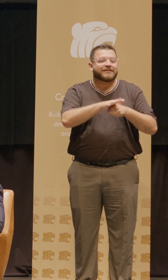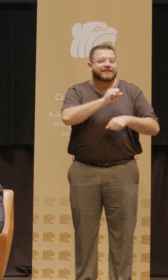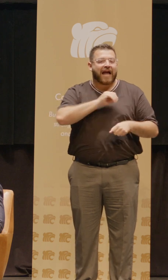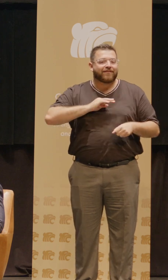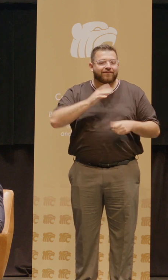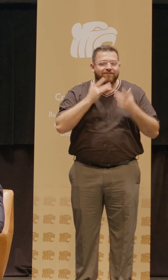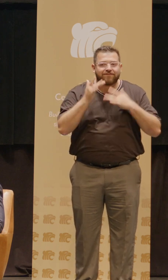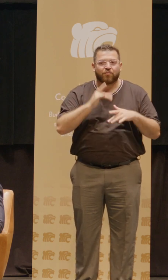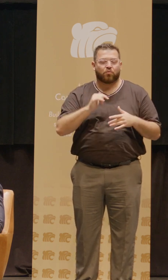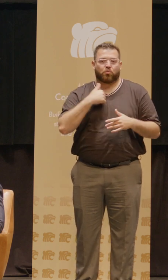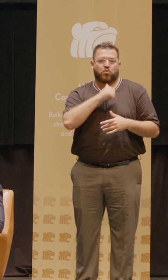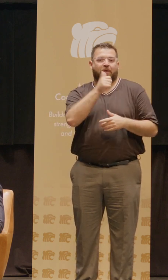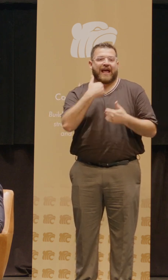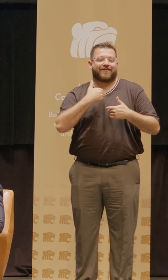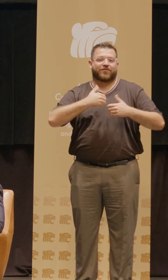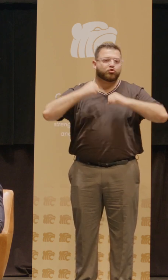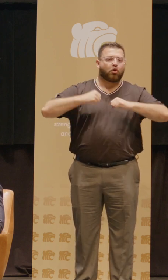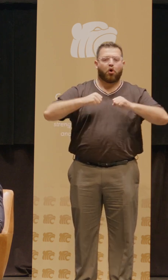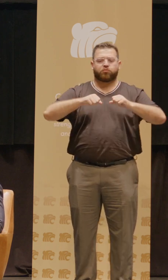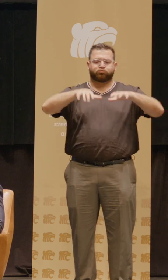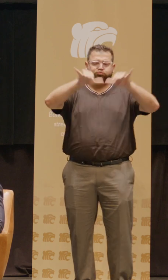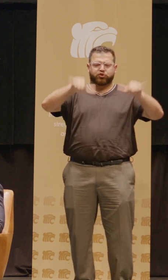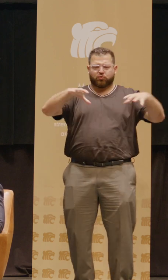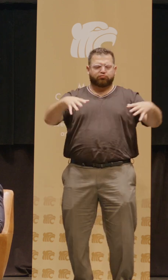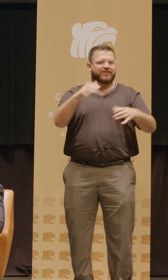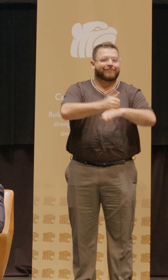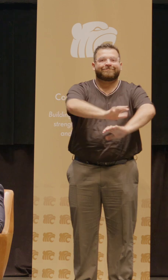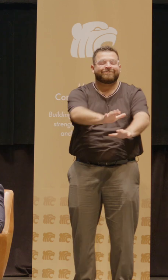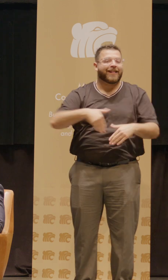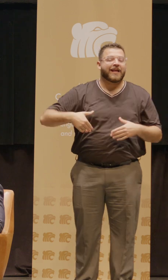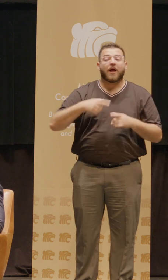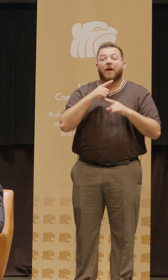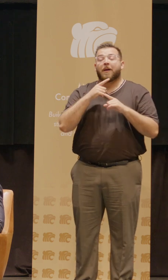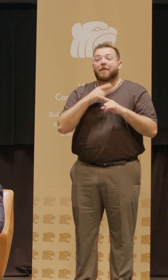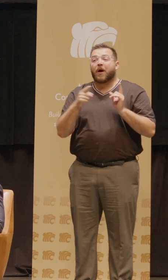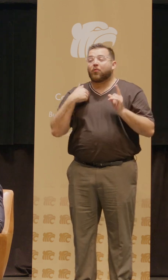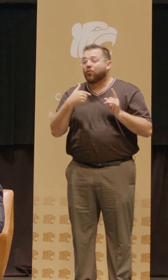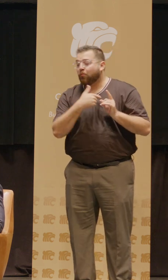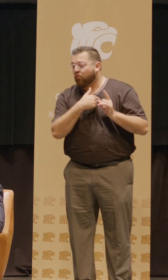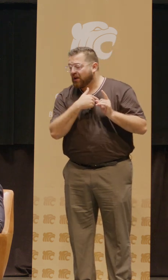college system for them. And so it was like, oh, let me see, I've got money for that. So we pumped in about,